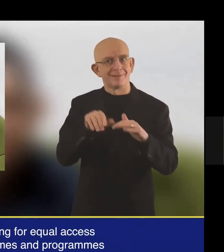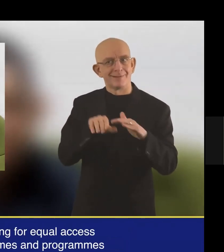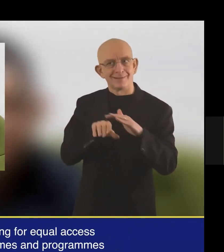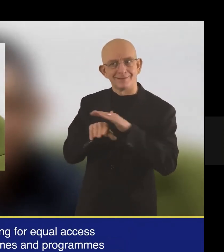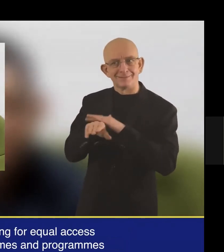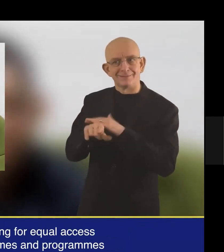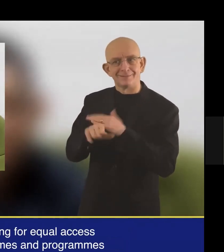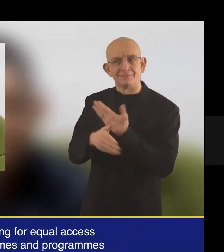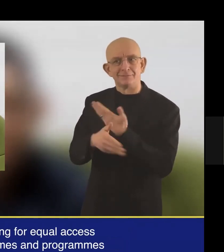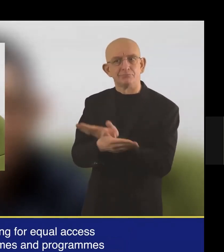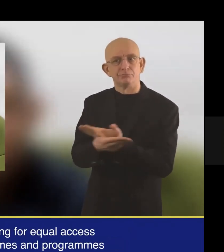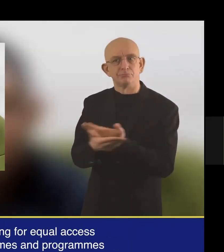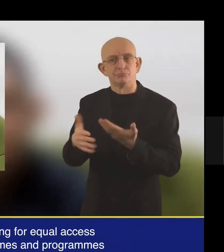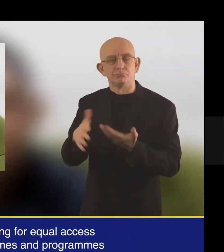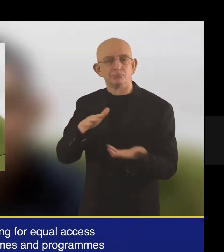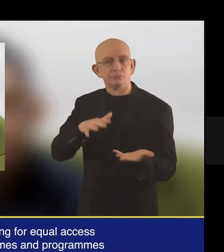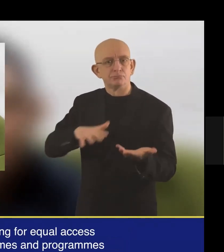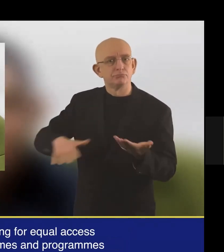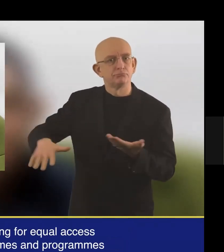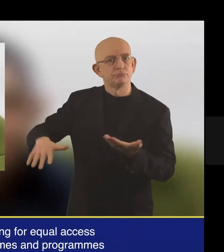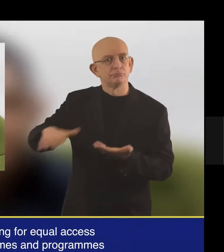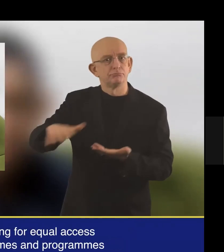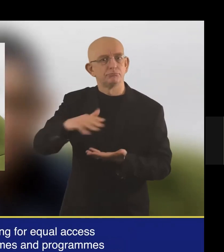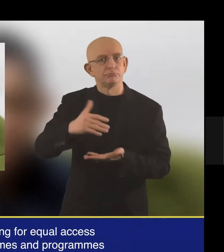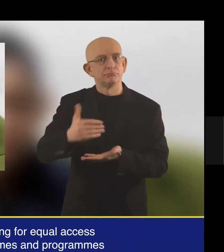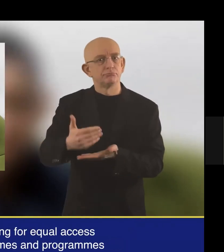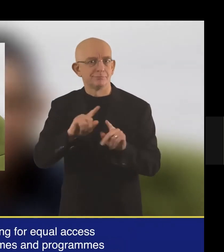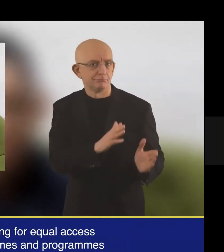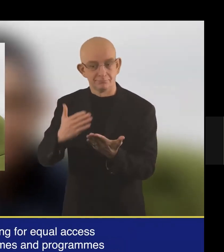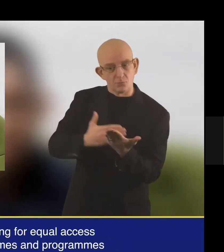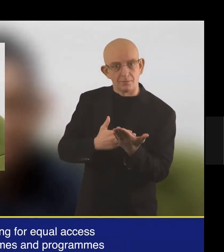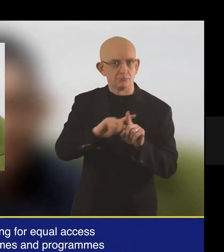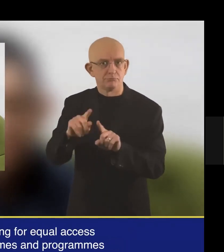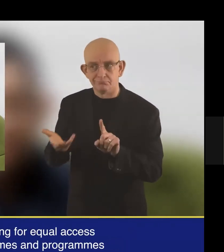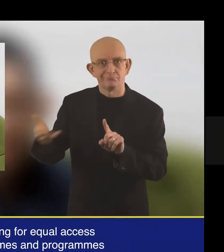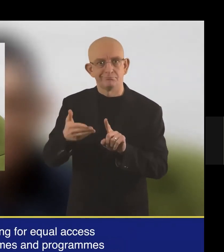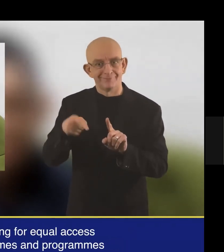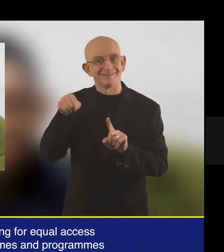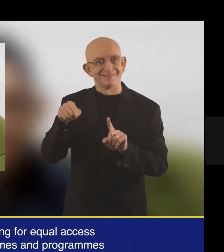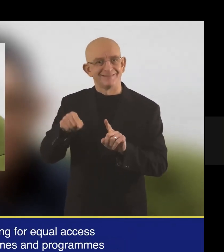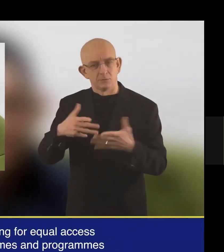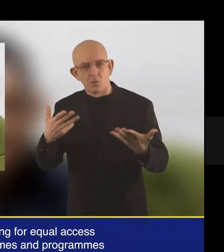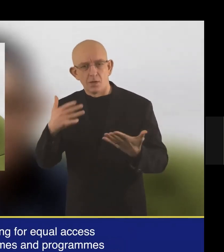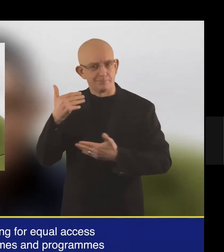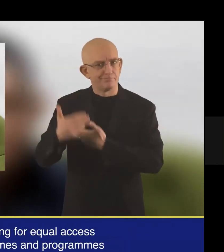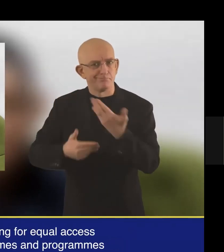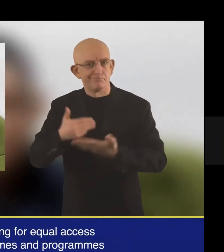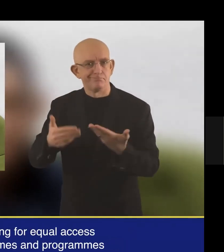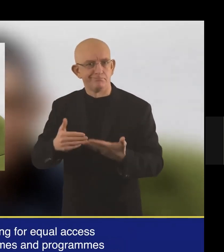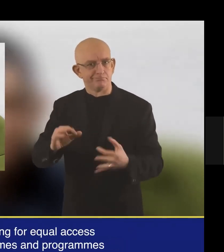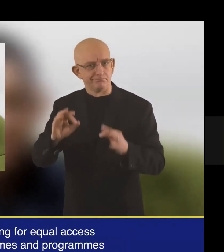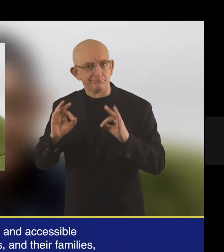alternatives to social protections, skills, and programs that are